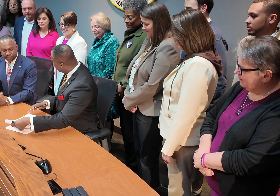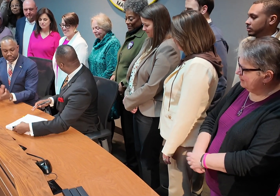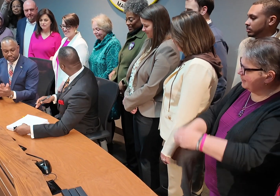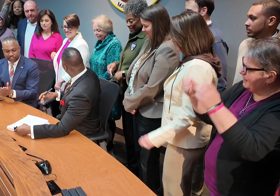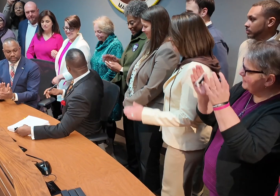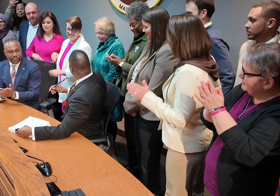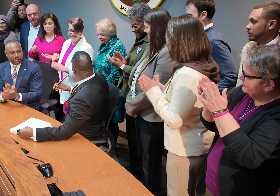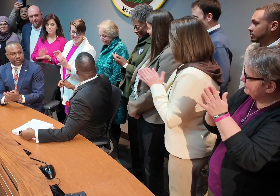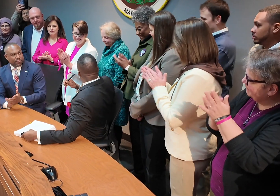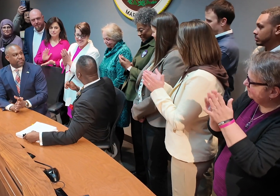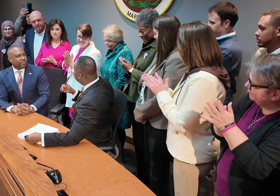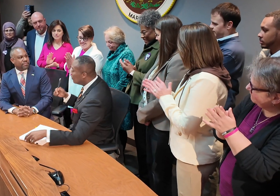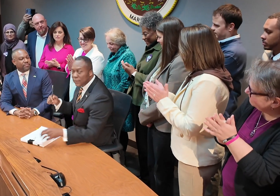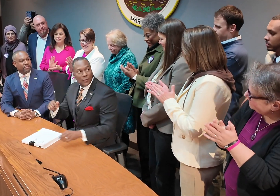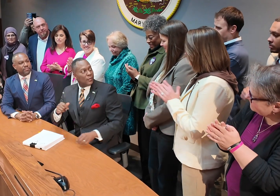And this one goes to